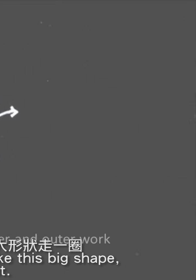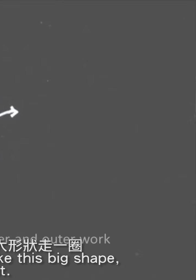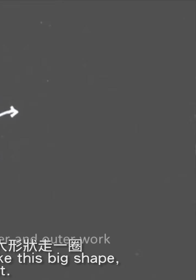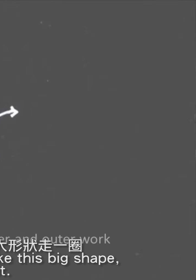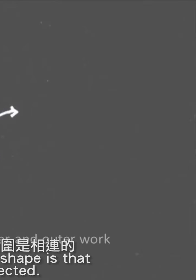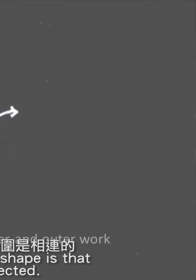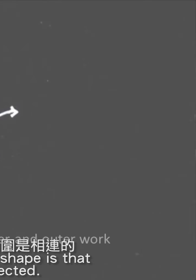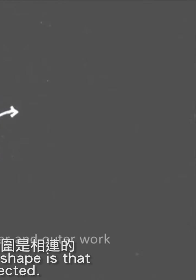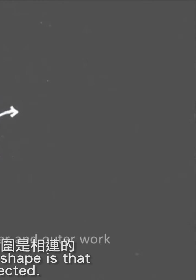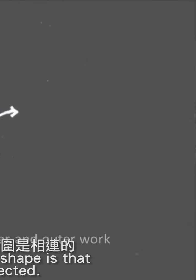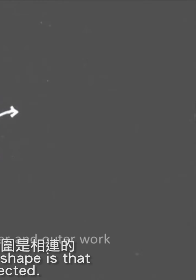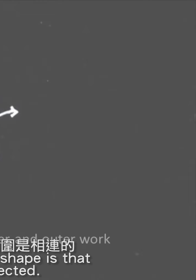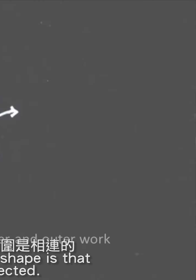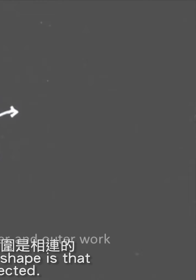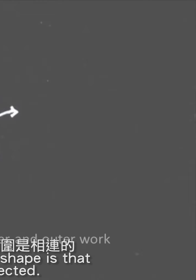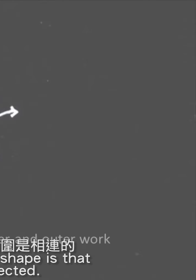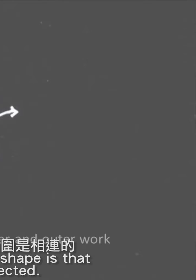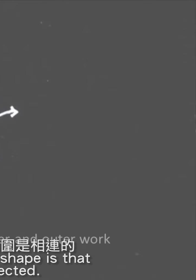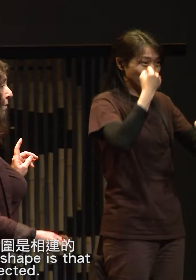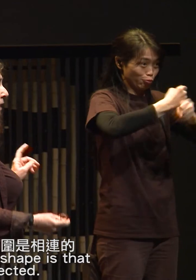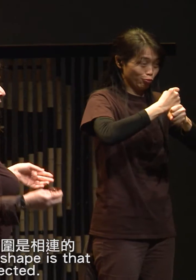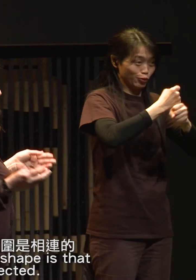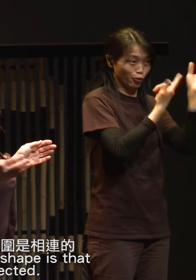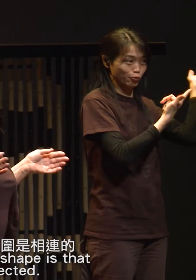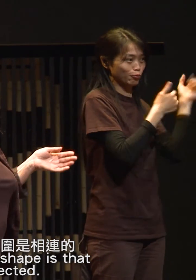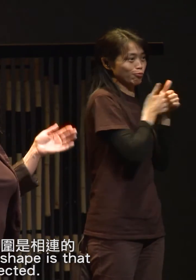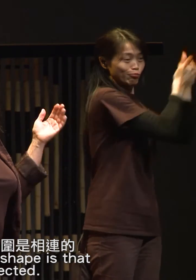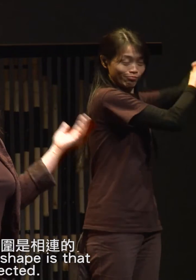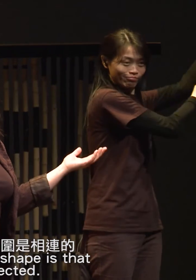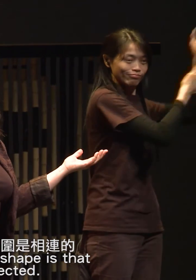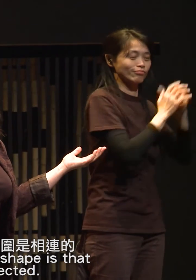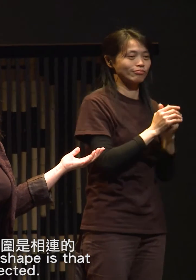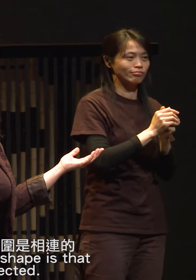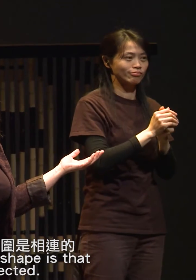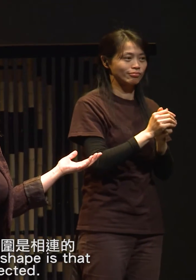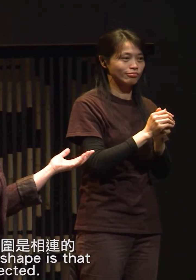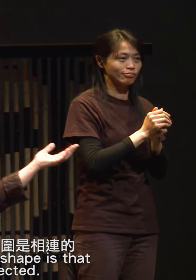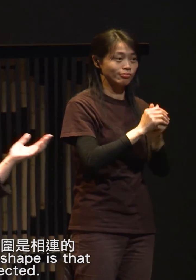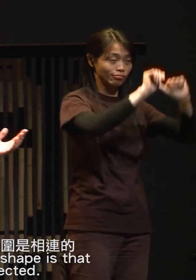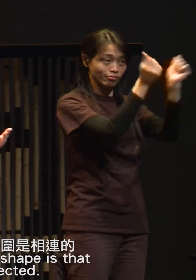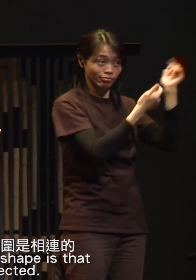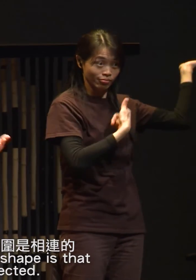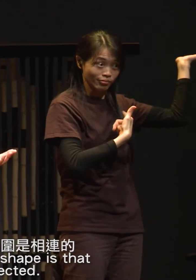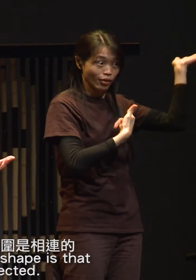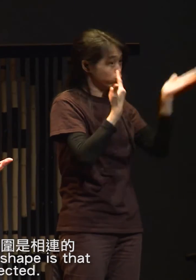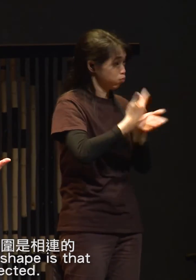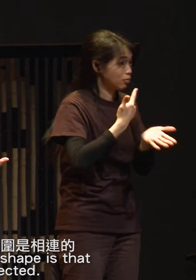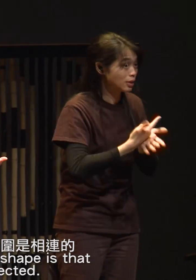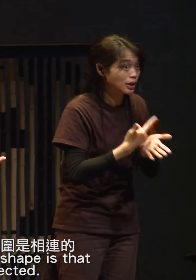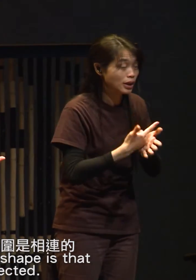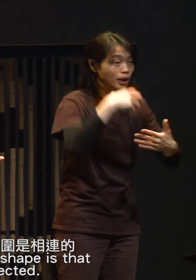it. But the wonderful secret in the shape is that inner and outer are